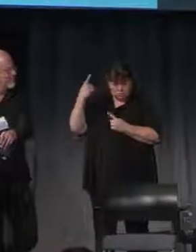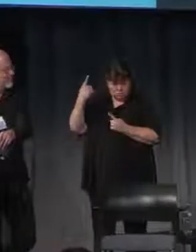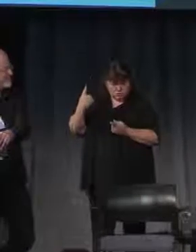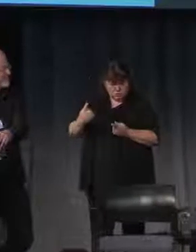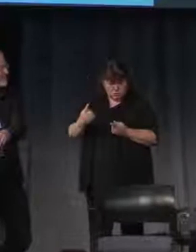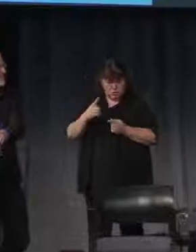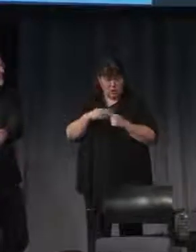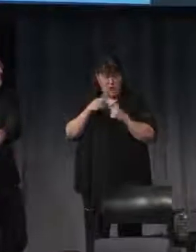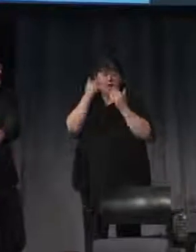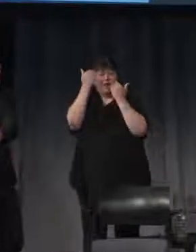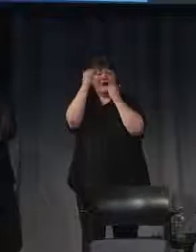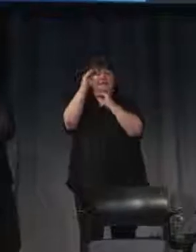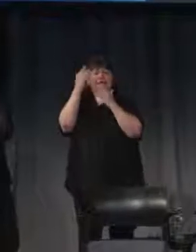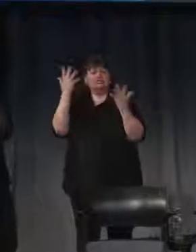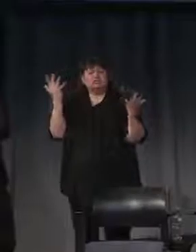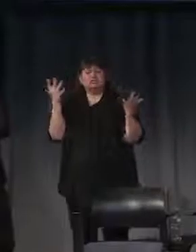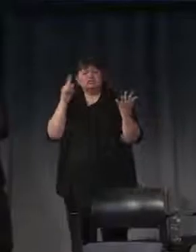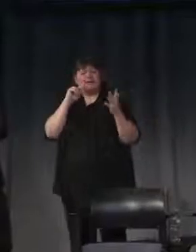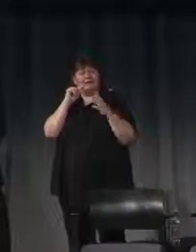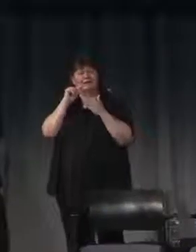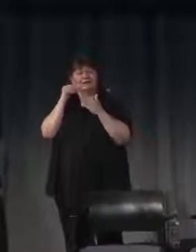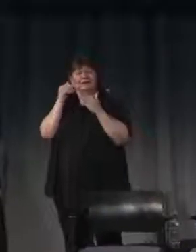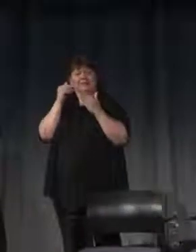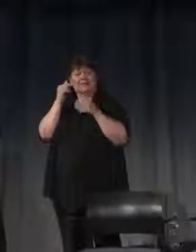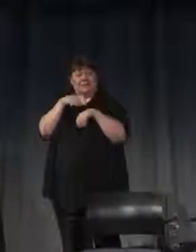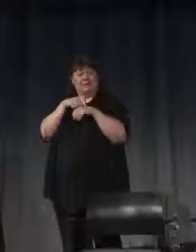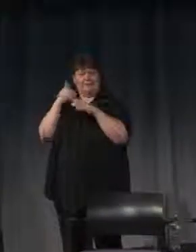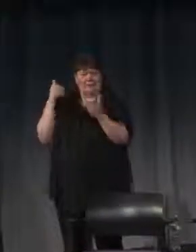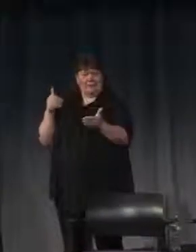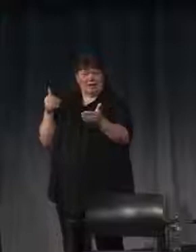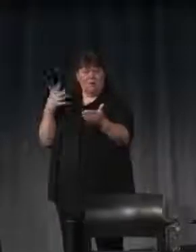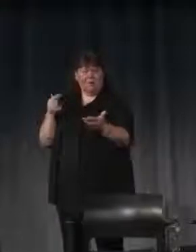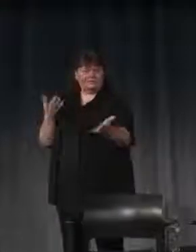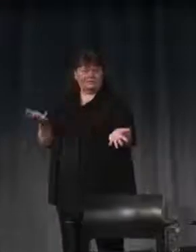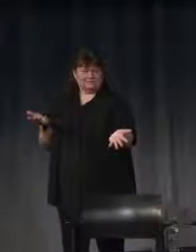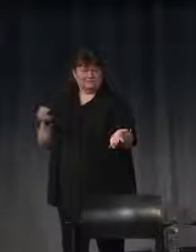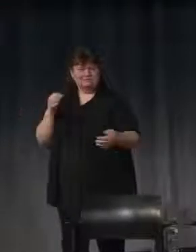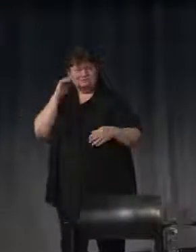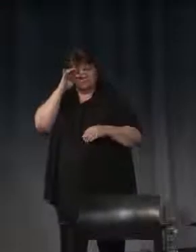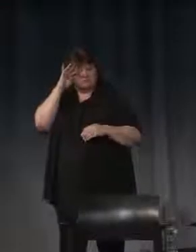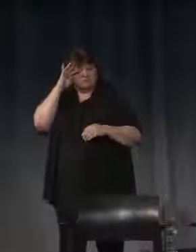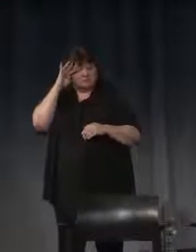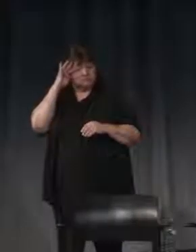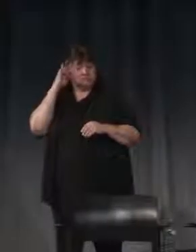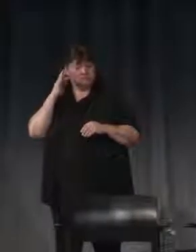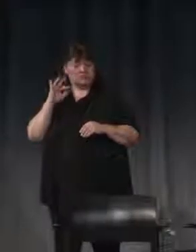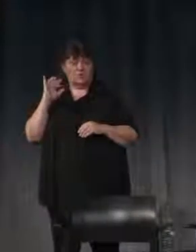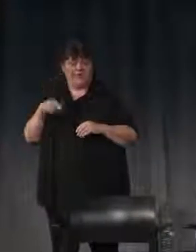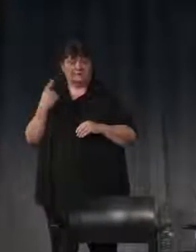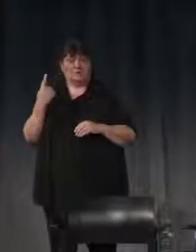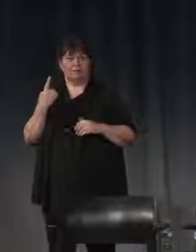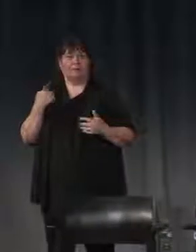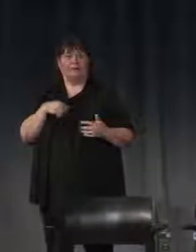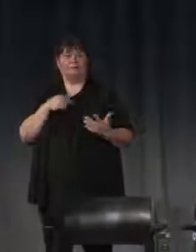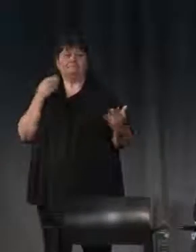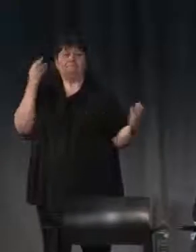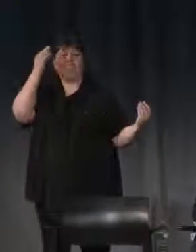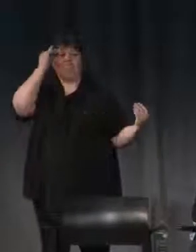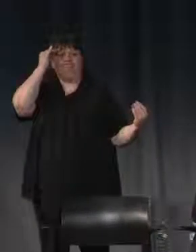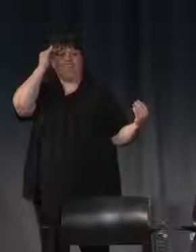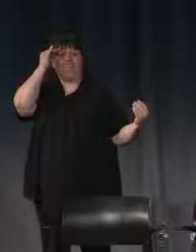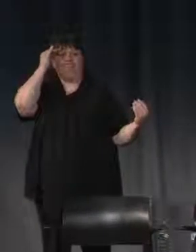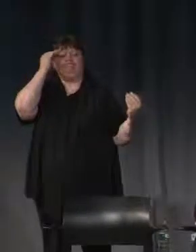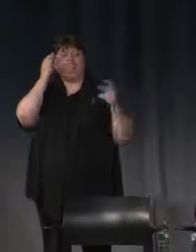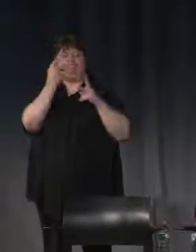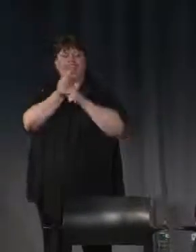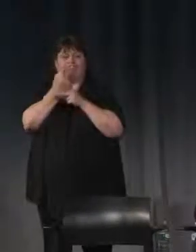the window through which you're really looking at the sonic world? And that's something that we and others are kind of